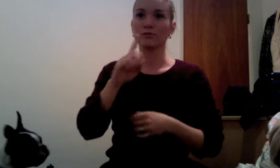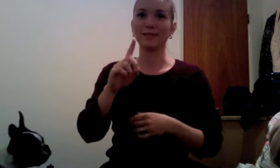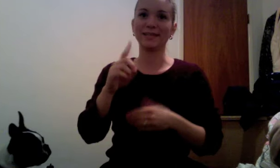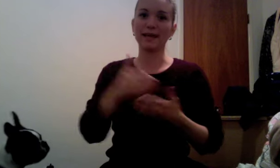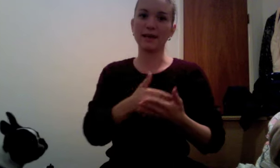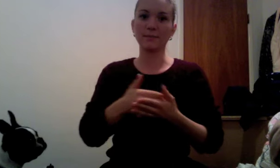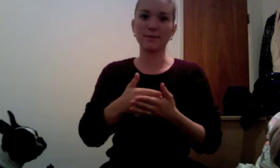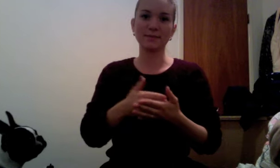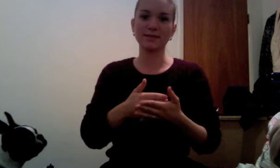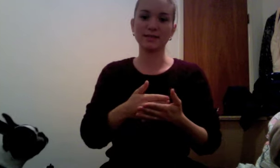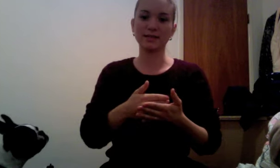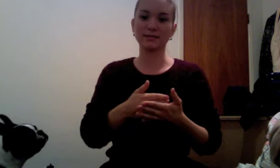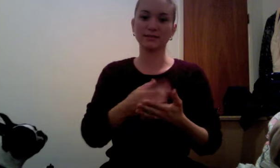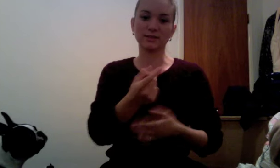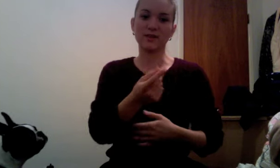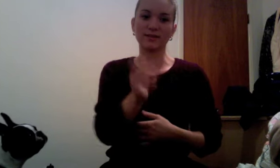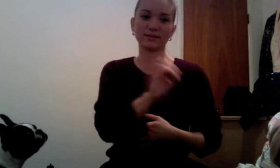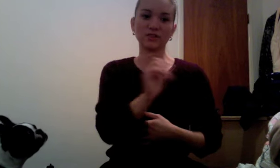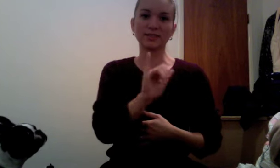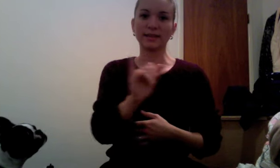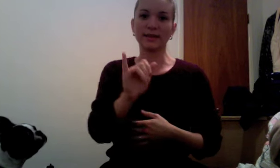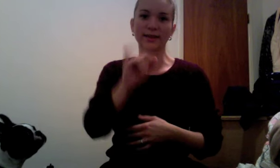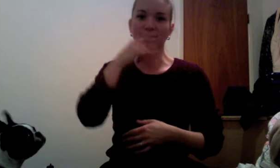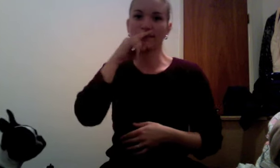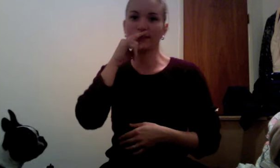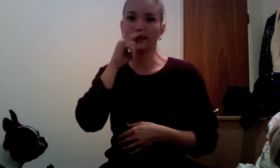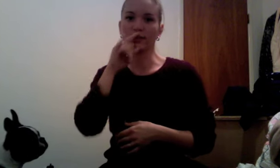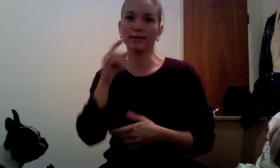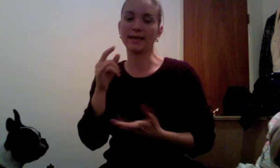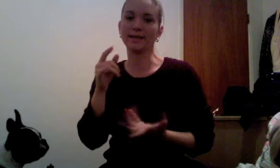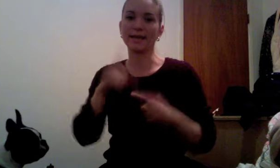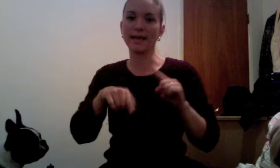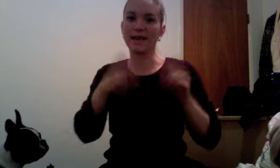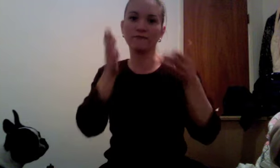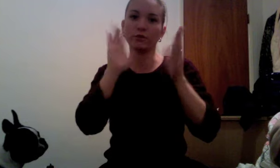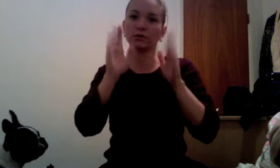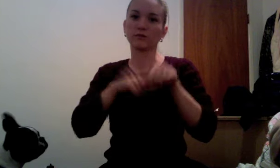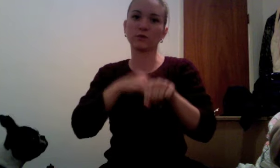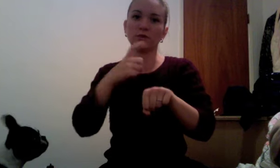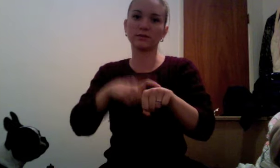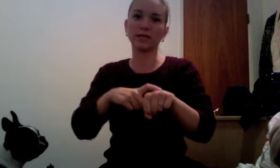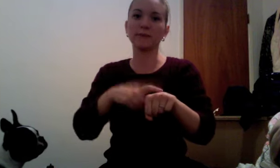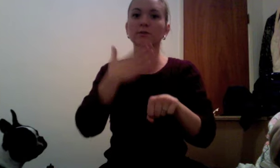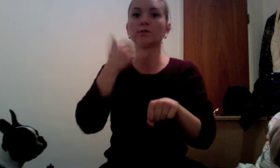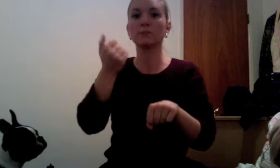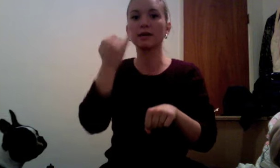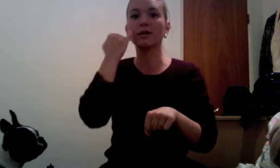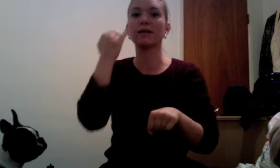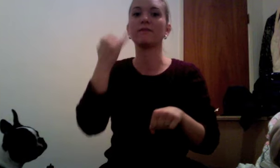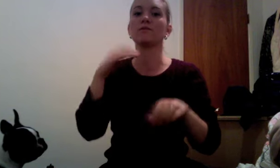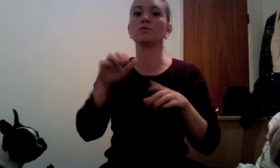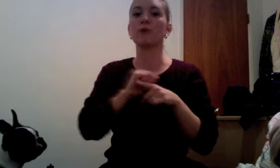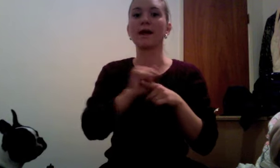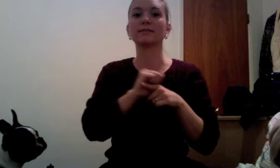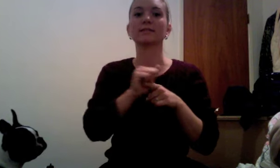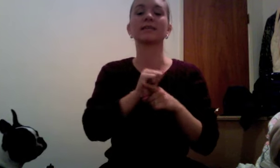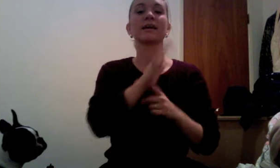really a baby dog, it's just like a little kid. They can't focus for a long time. So it's better if you practice